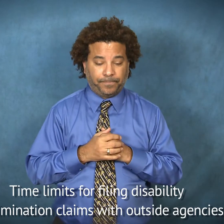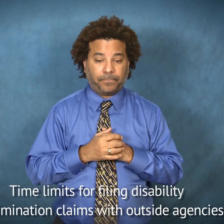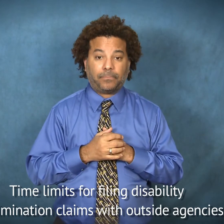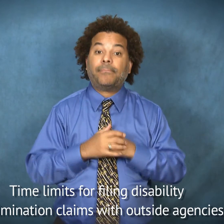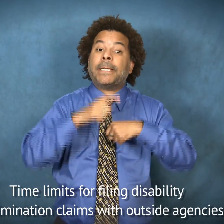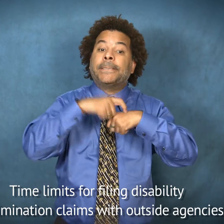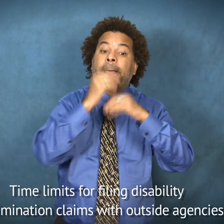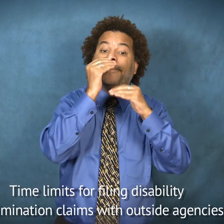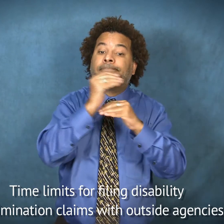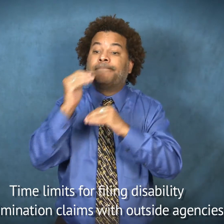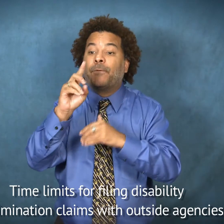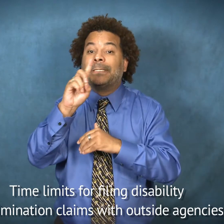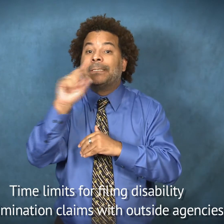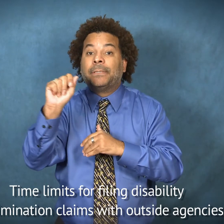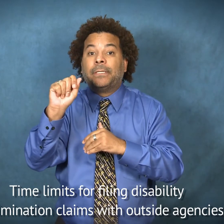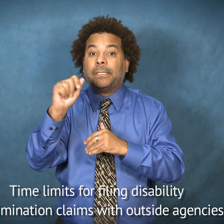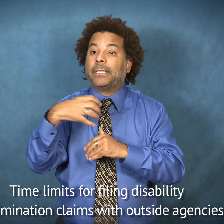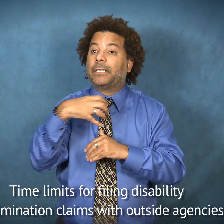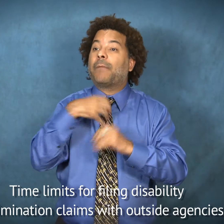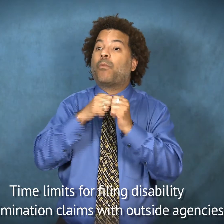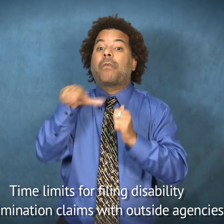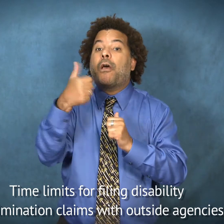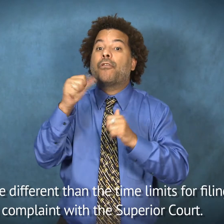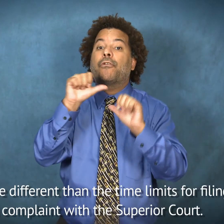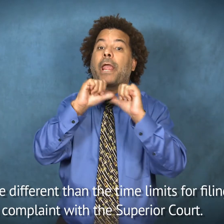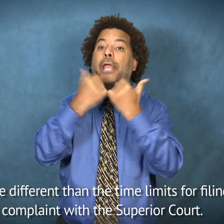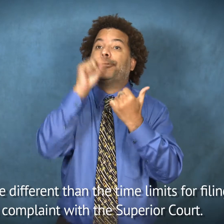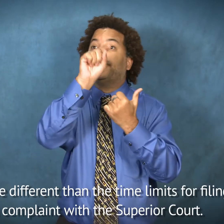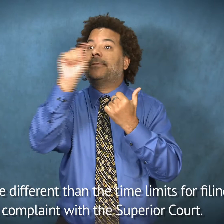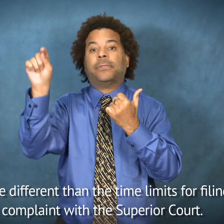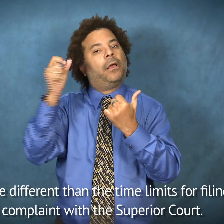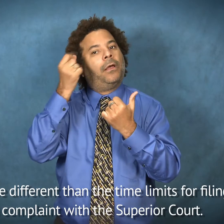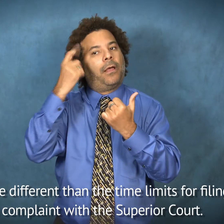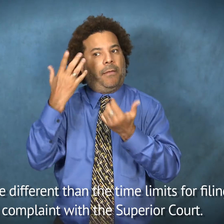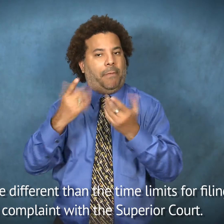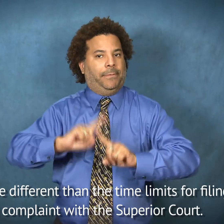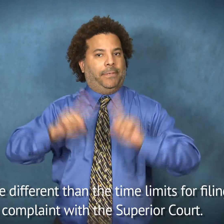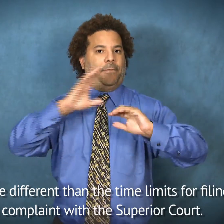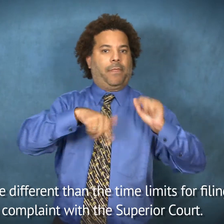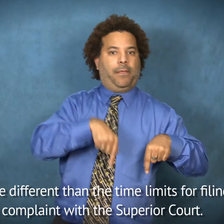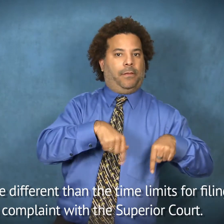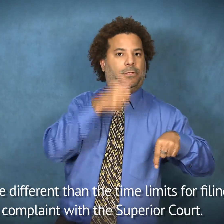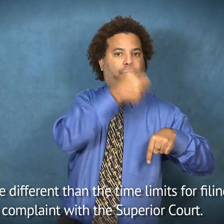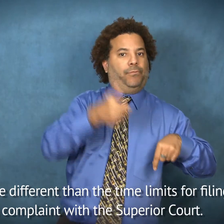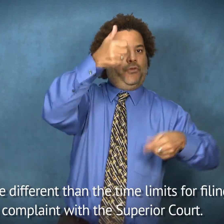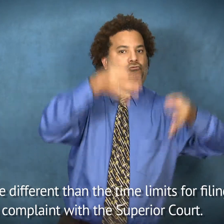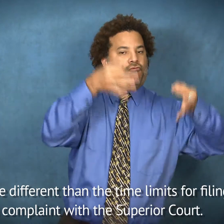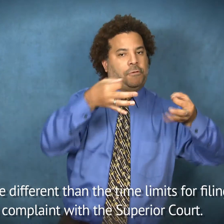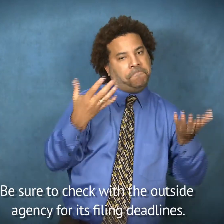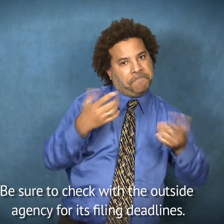filing disability discrimination claims with outside agencies may be different than the time limits for filing a complaint with the Superior Court. Be sure